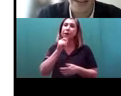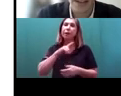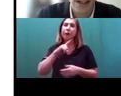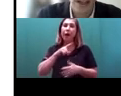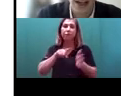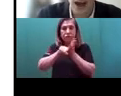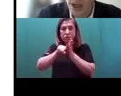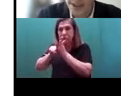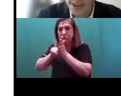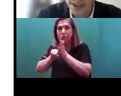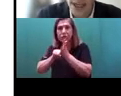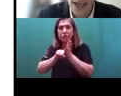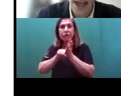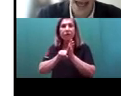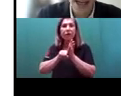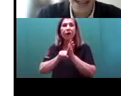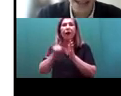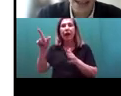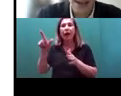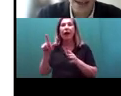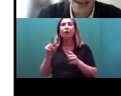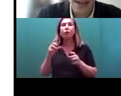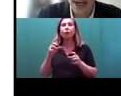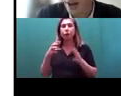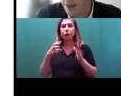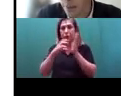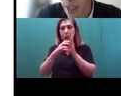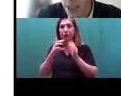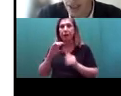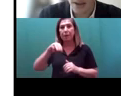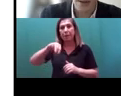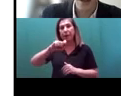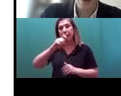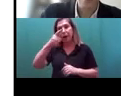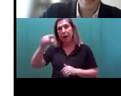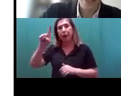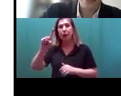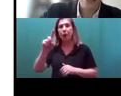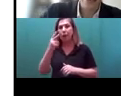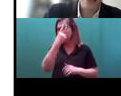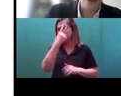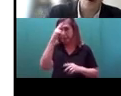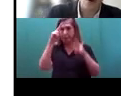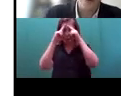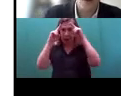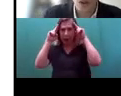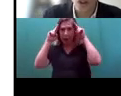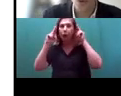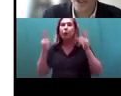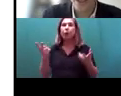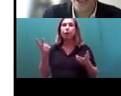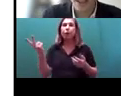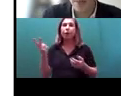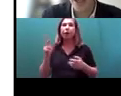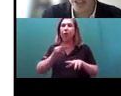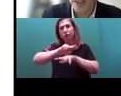Pact awards, and there are many others. Also,